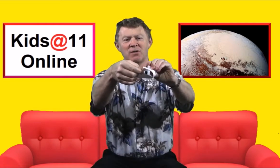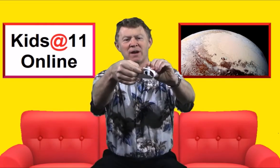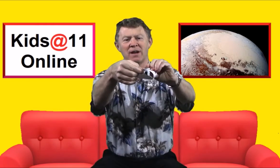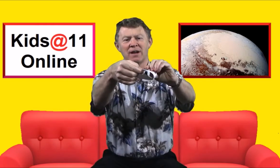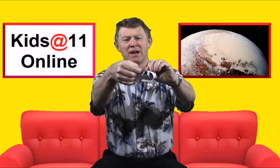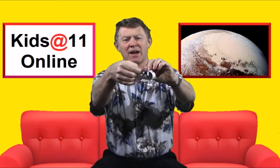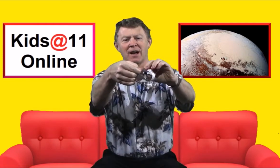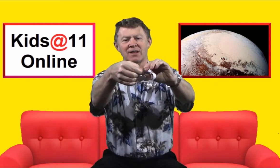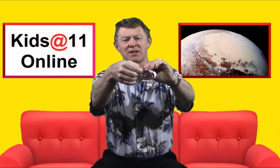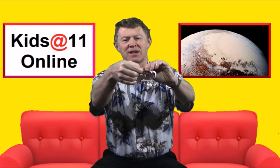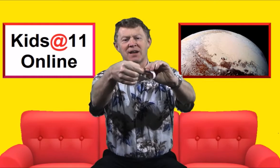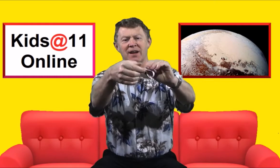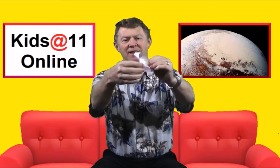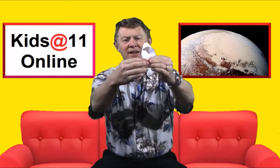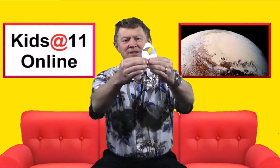over and stick it like this.